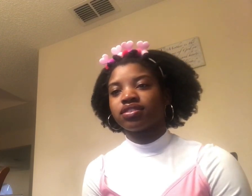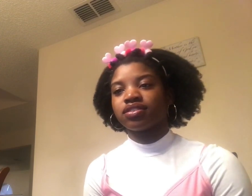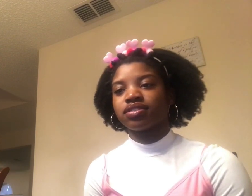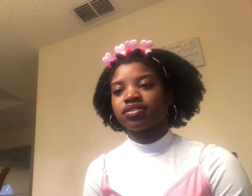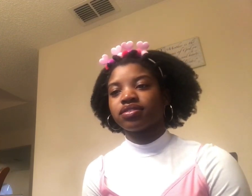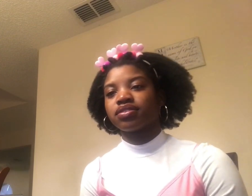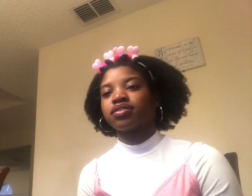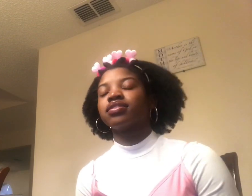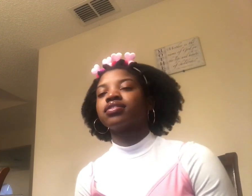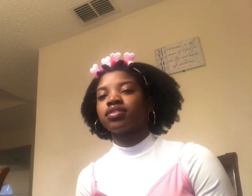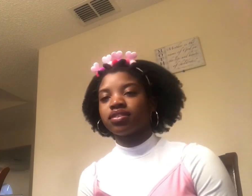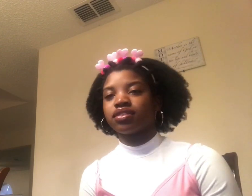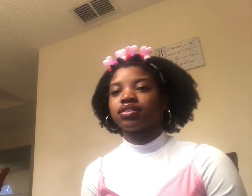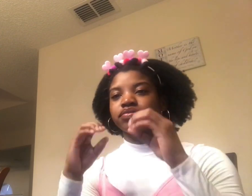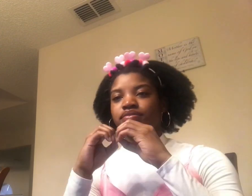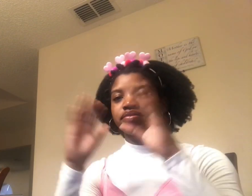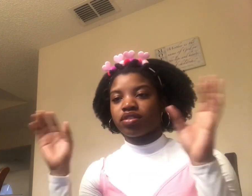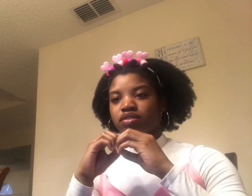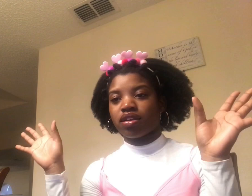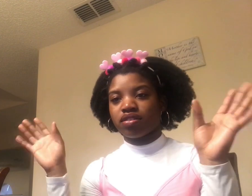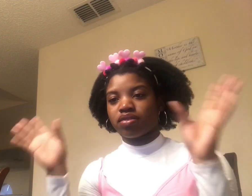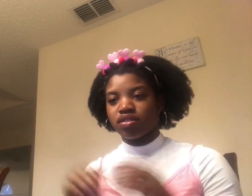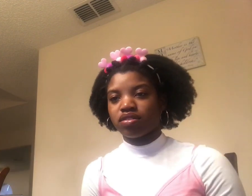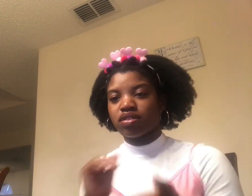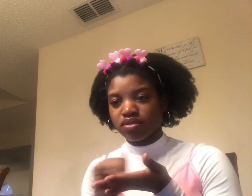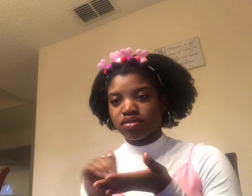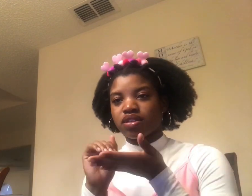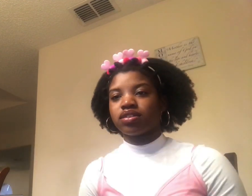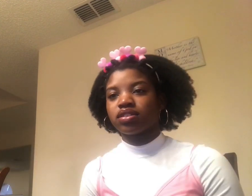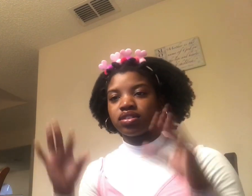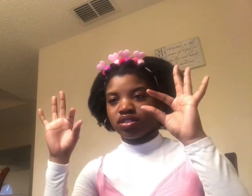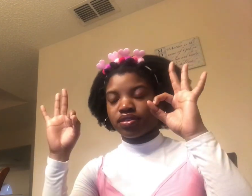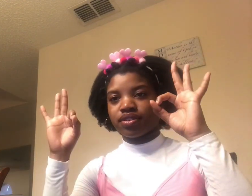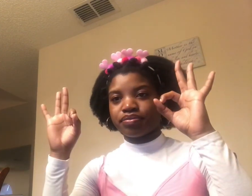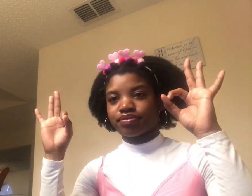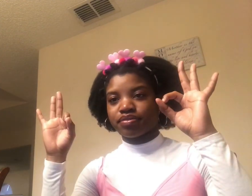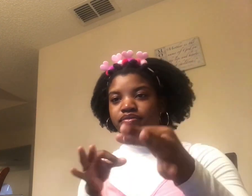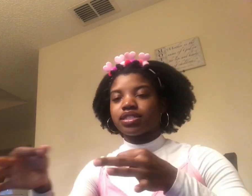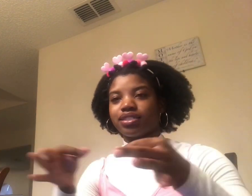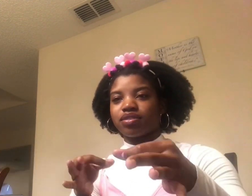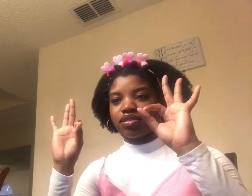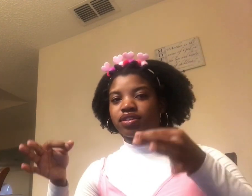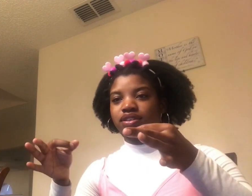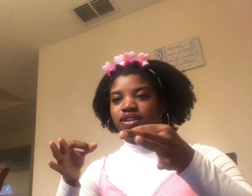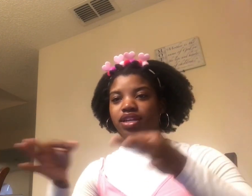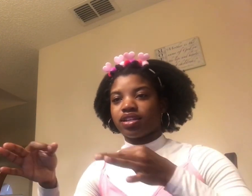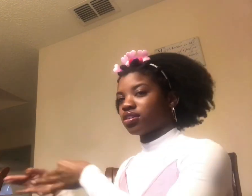and should be used with friends and family so just some more new signs once again everything sped up because I originally was